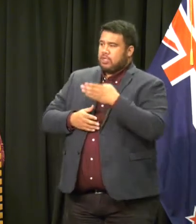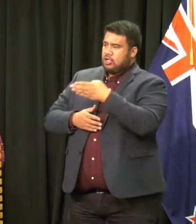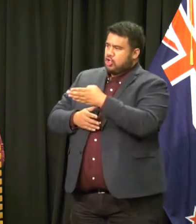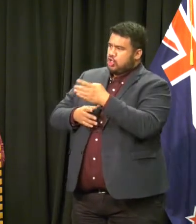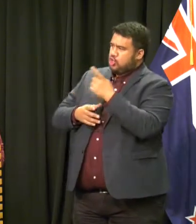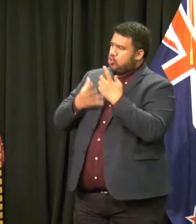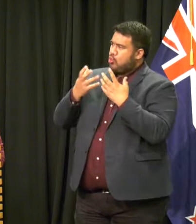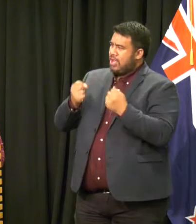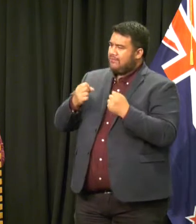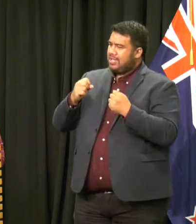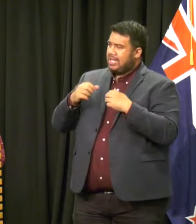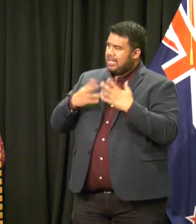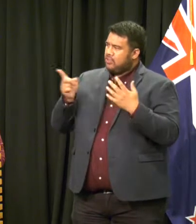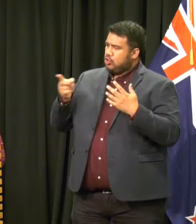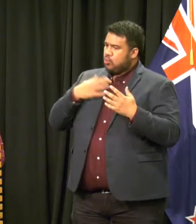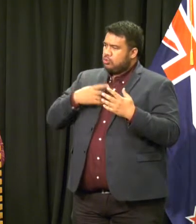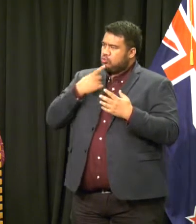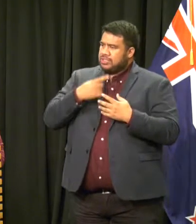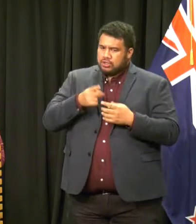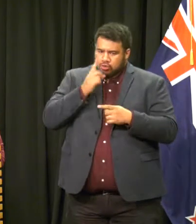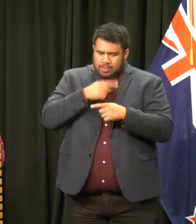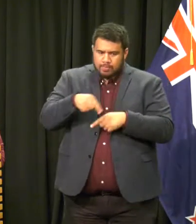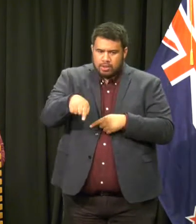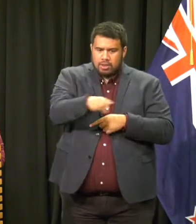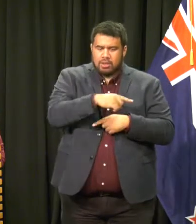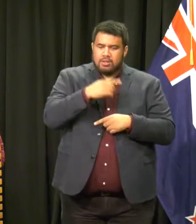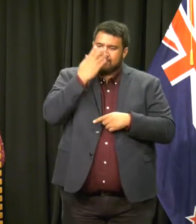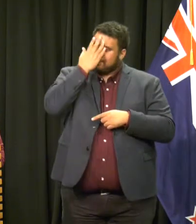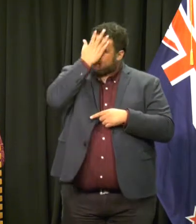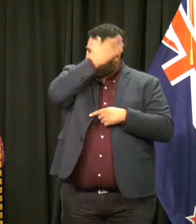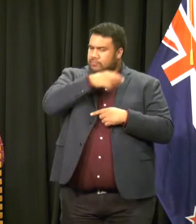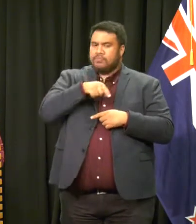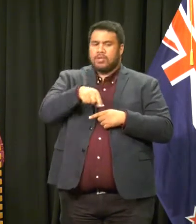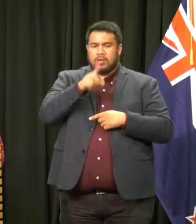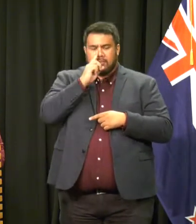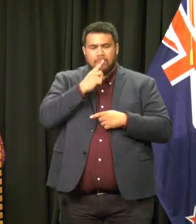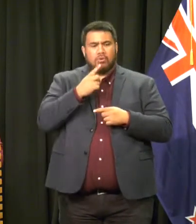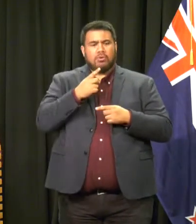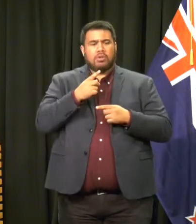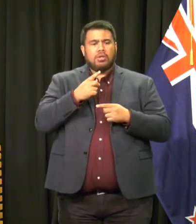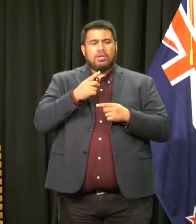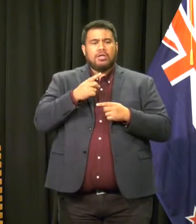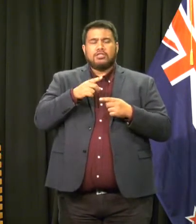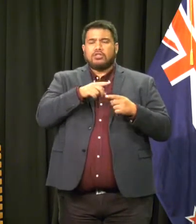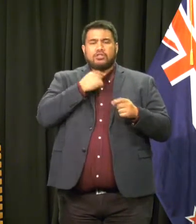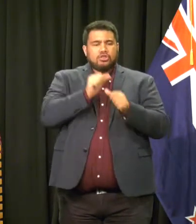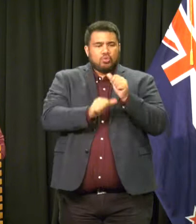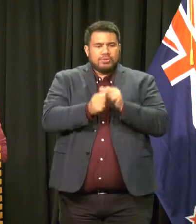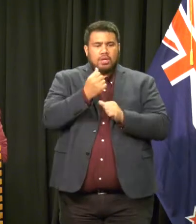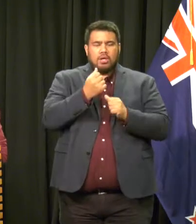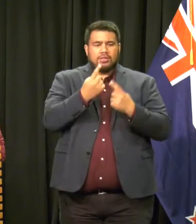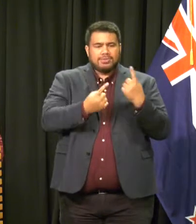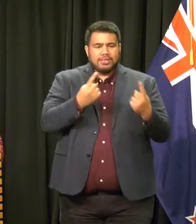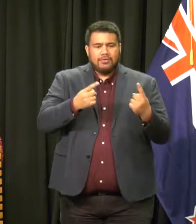families of people who have taken their own lives in the time it's taken for the government to respond to the mental health